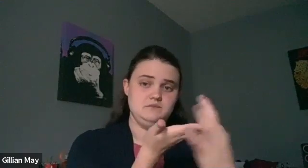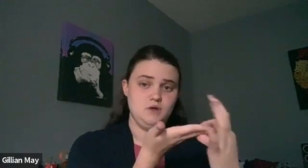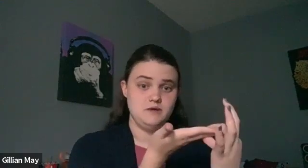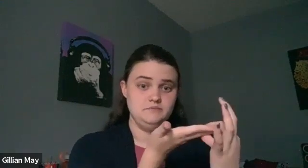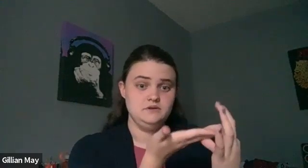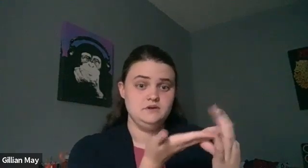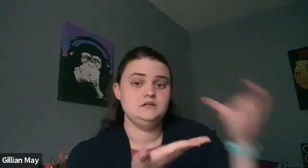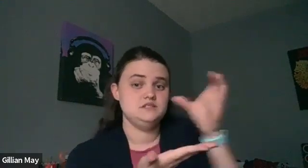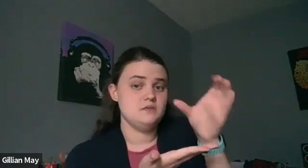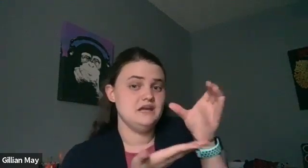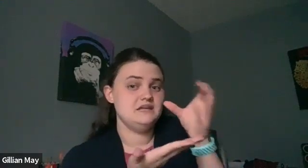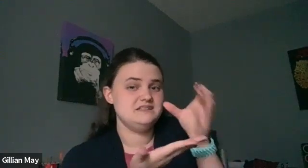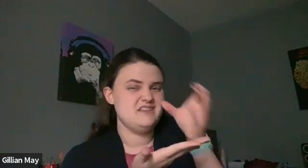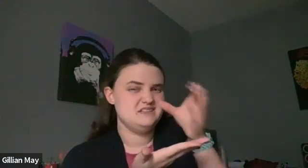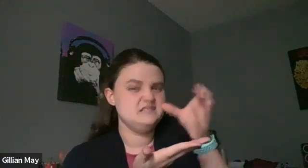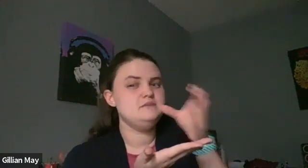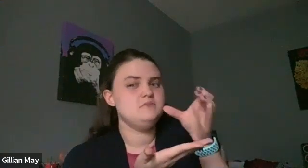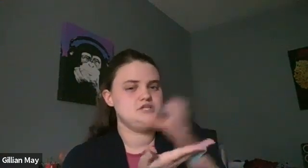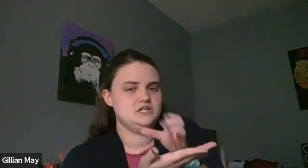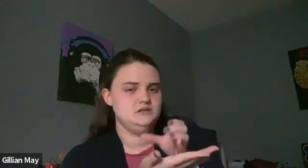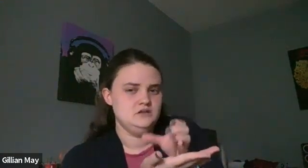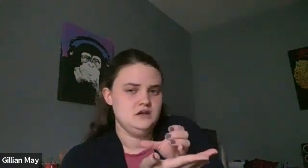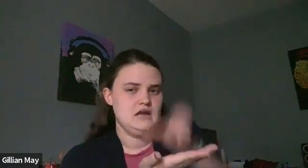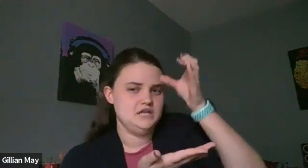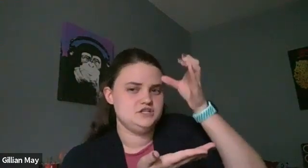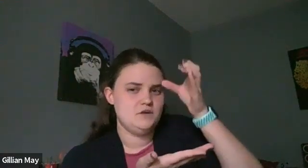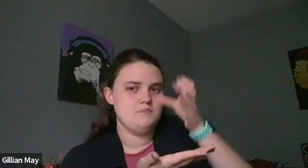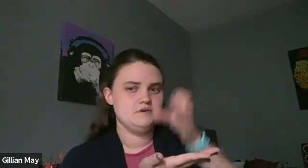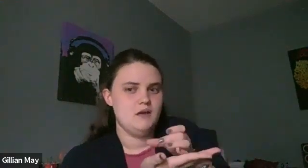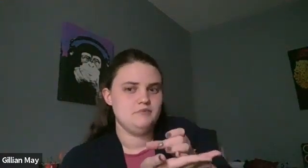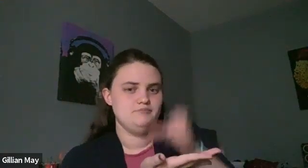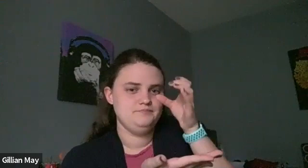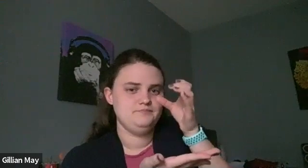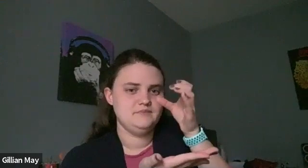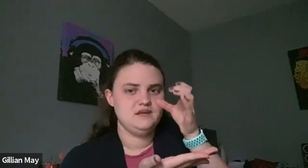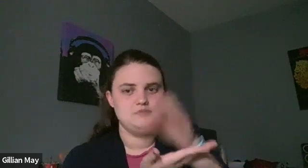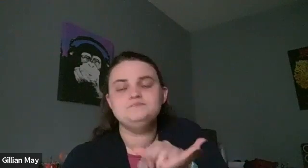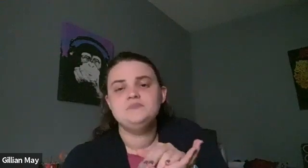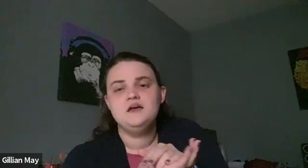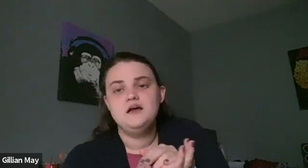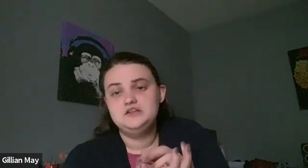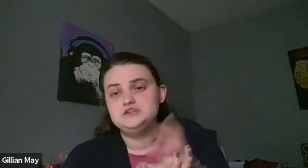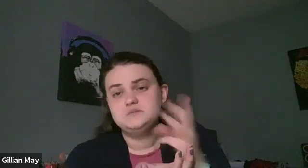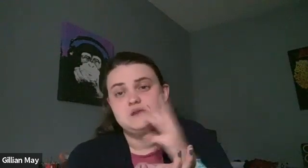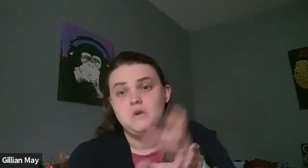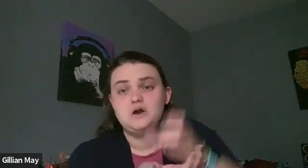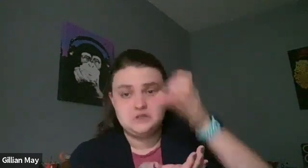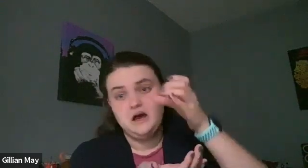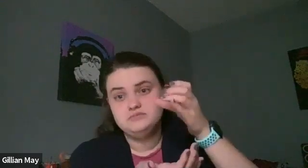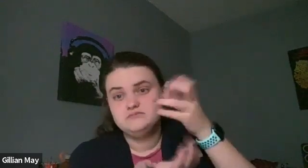palm up. Dominant hand is in that C motion, and you just go up, cup, cup. And you could just be like water cup. That's